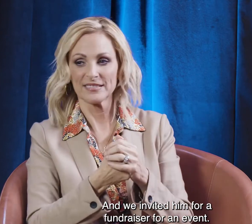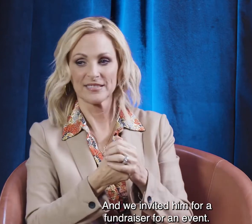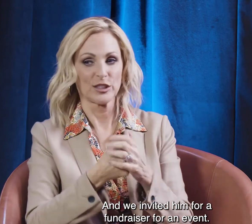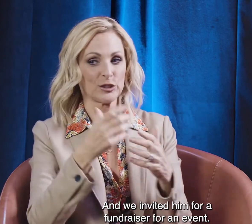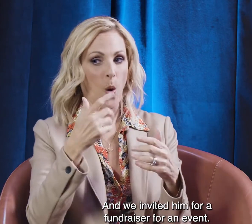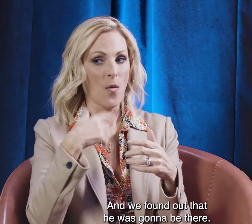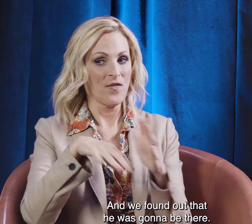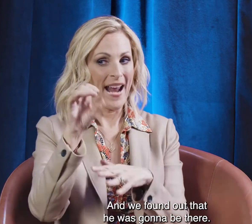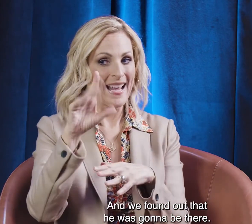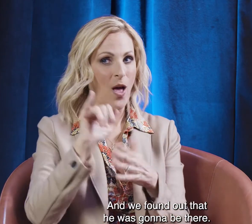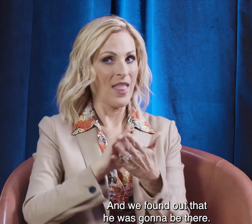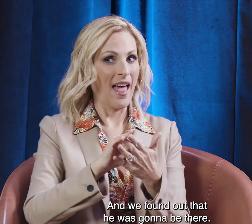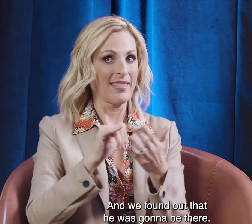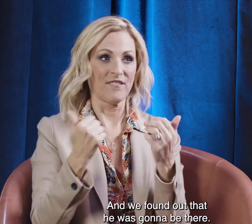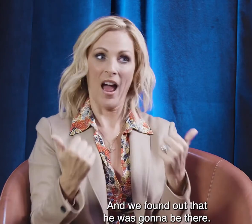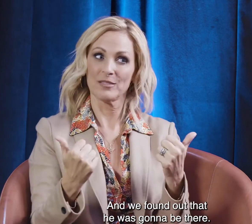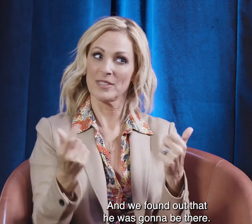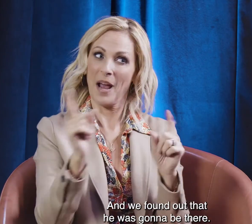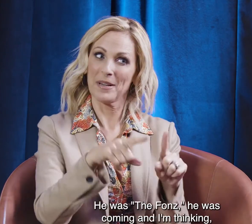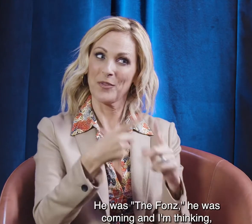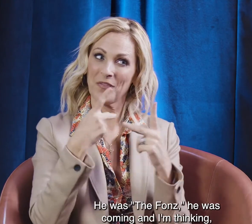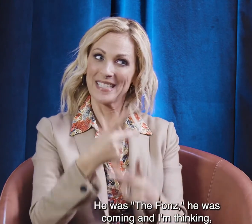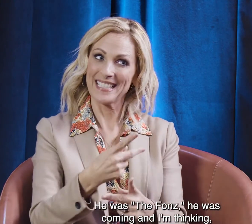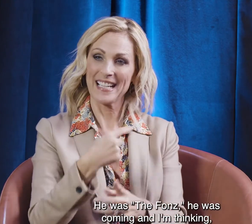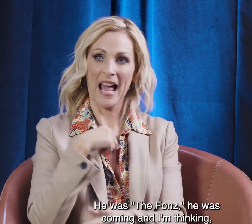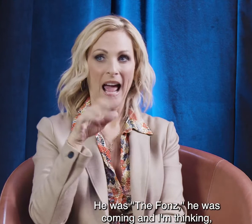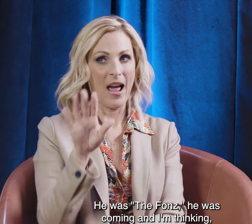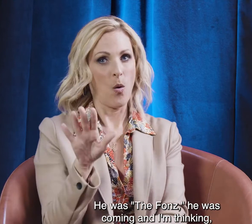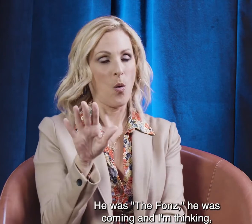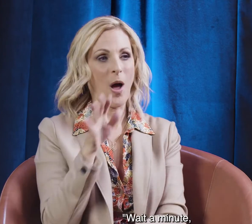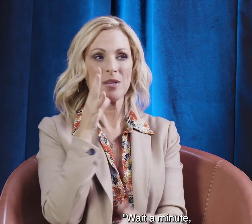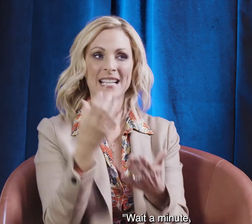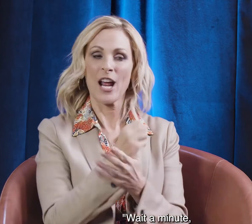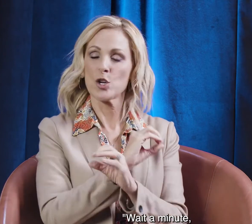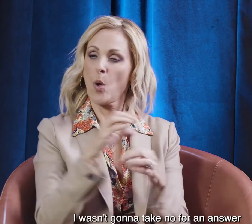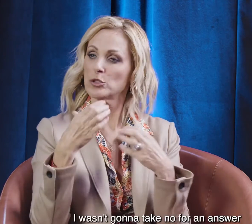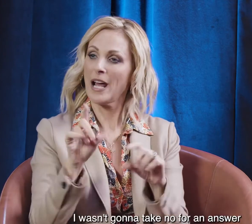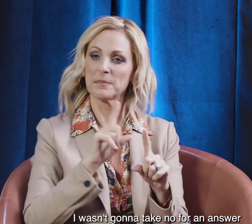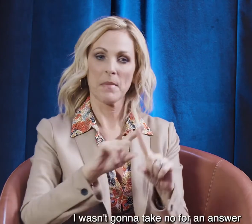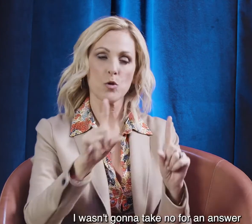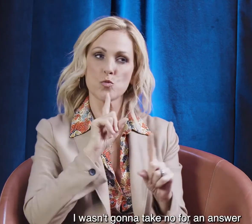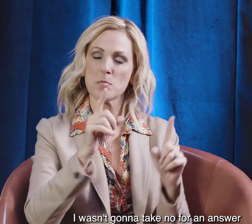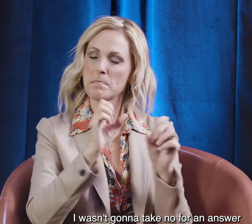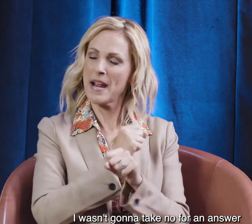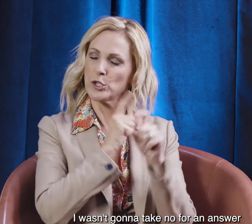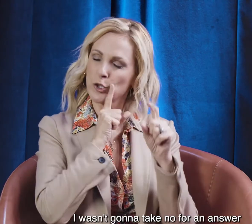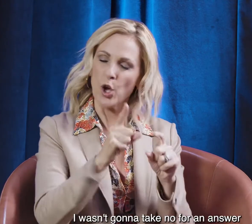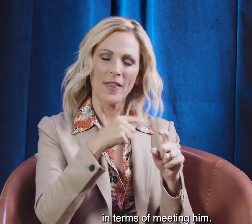event. And we found out that he was going to be there. He was a Fonz, was coming. And I'm thinking, wait a minute. I wasn't going to take no for an answer in